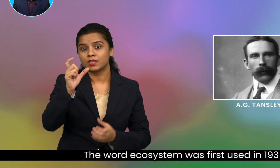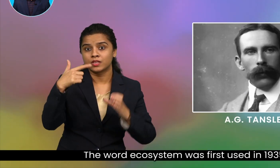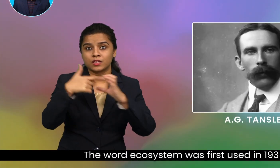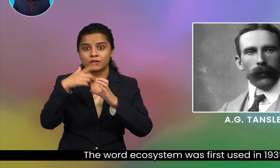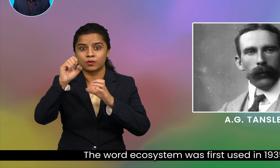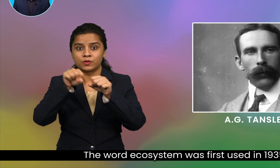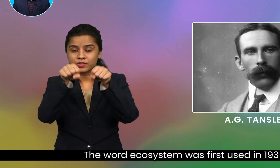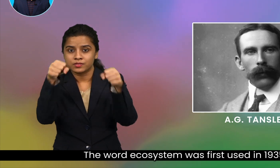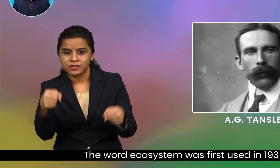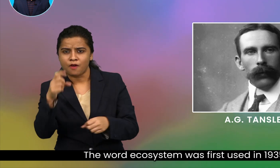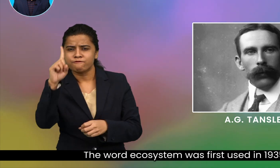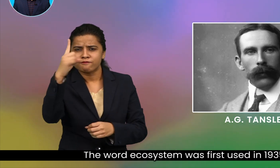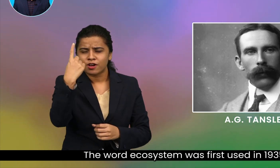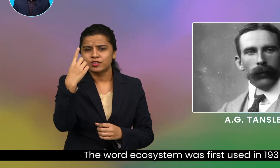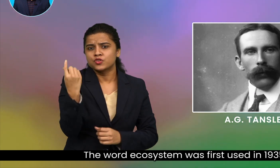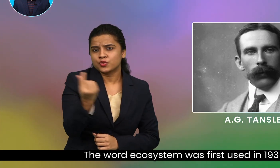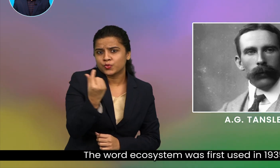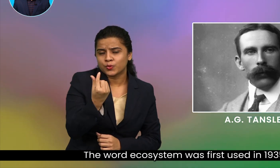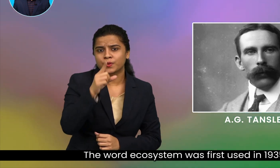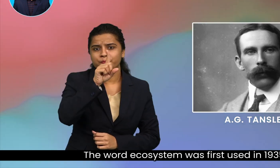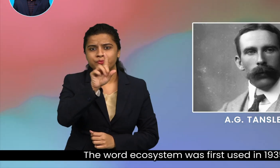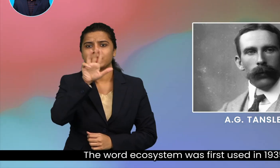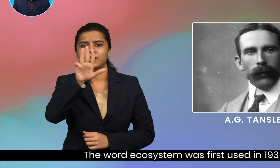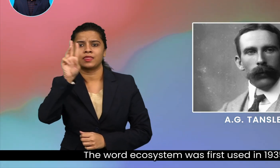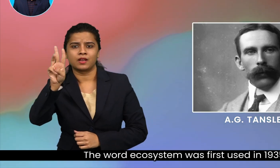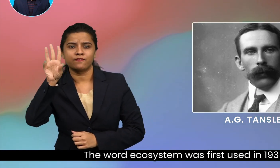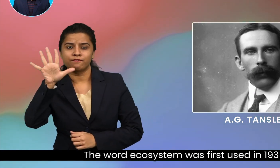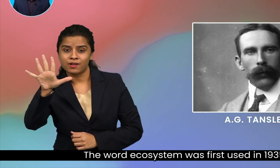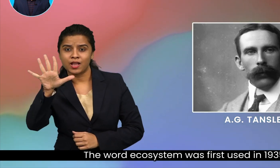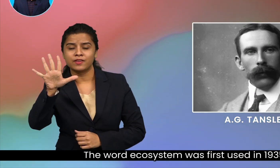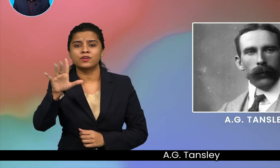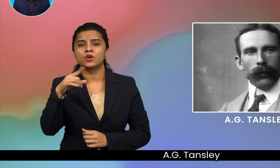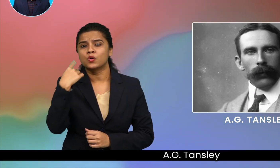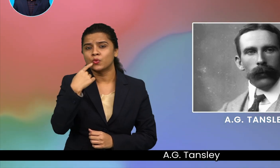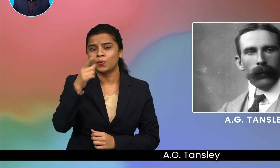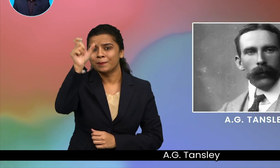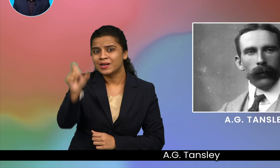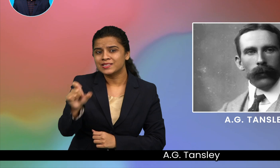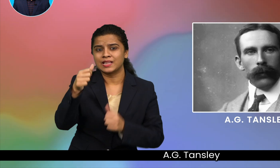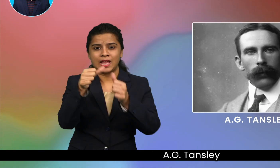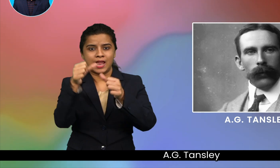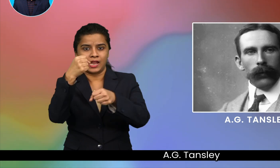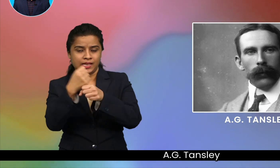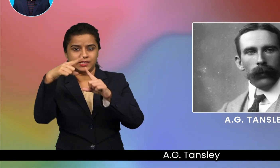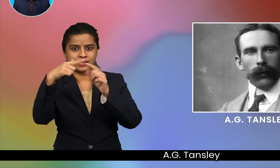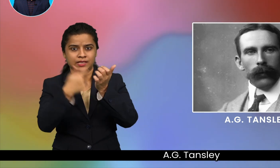The word ecosystem was first used in 1935 by A.G. Tansley